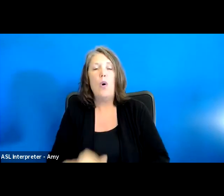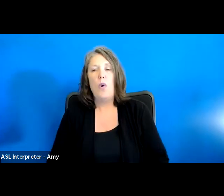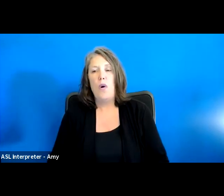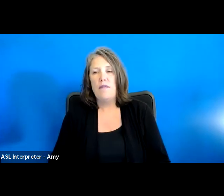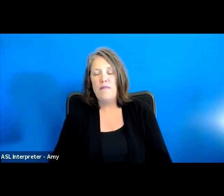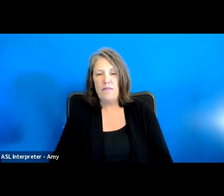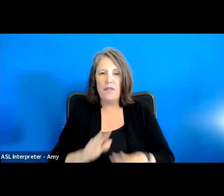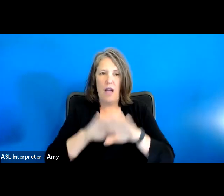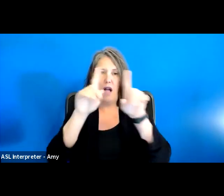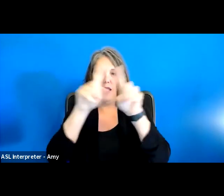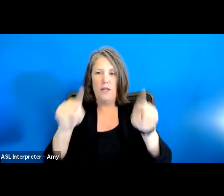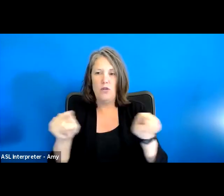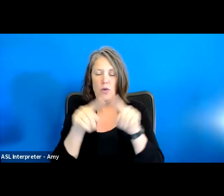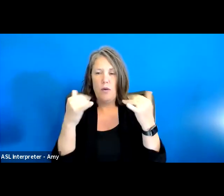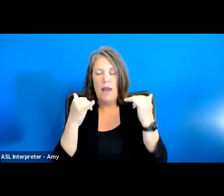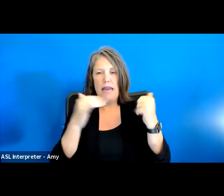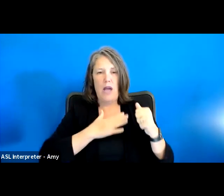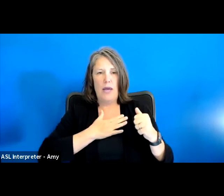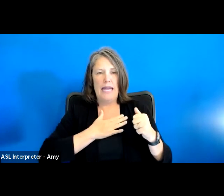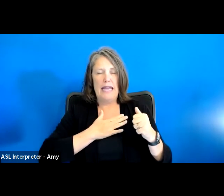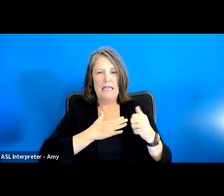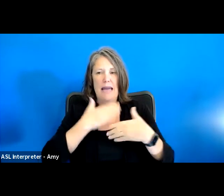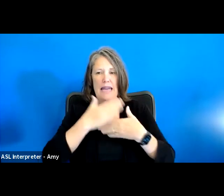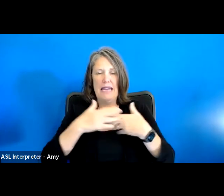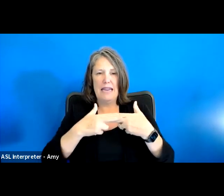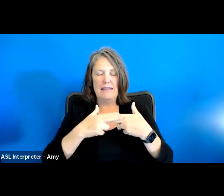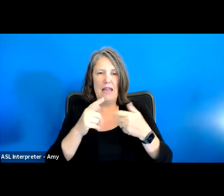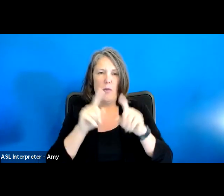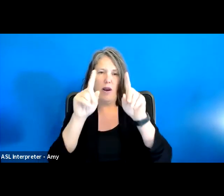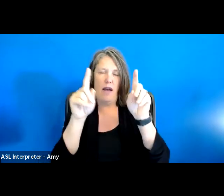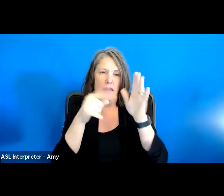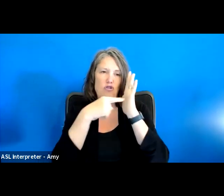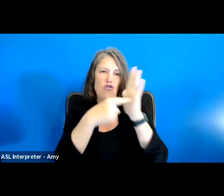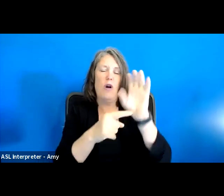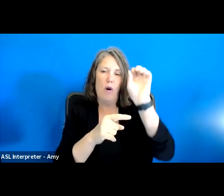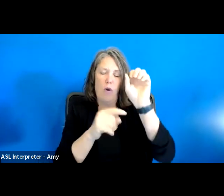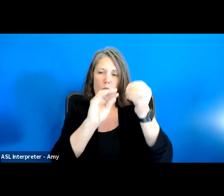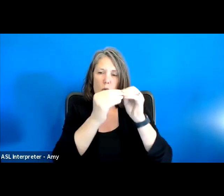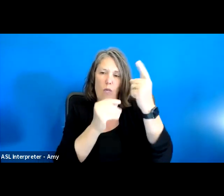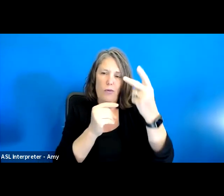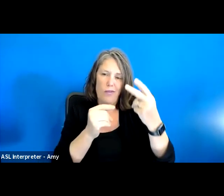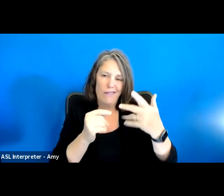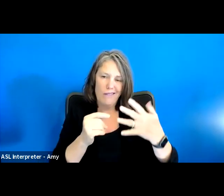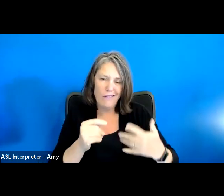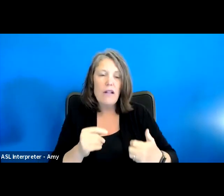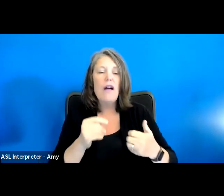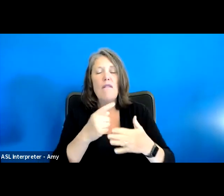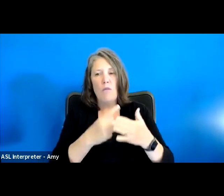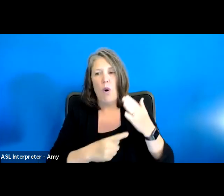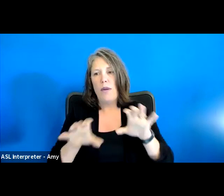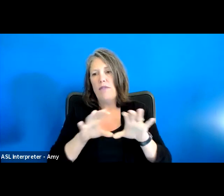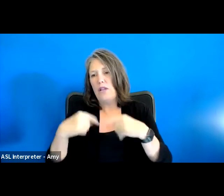on the screen right now is my next slide, where I break down the episodes that we've done so far of the podcast.